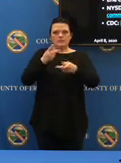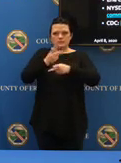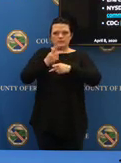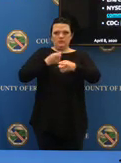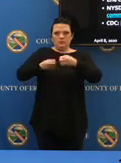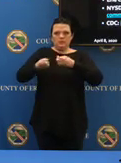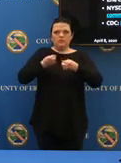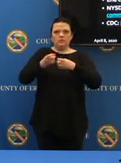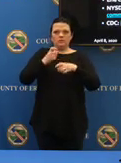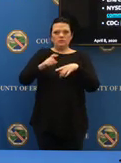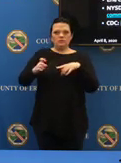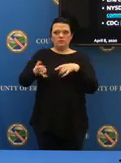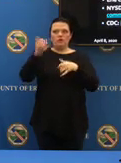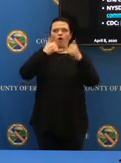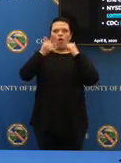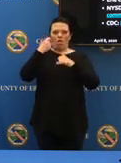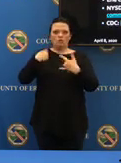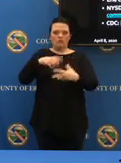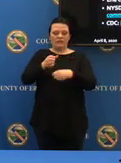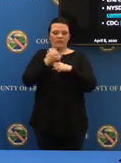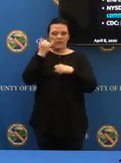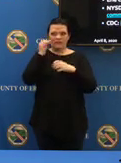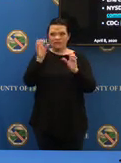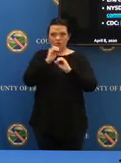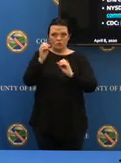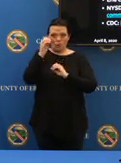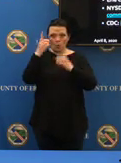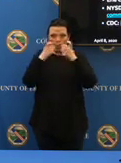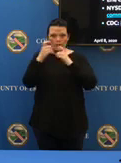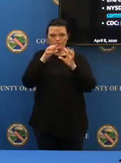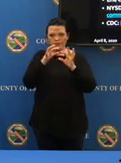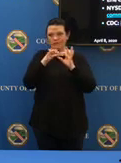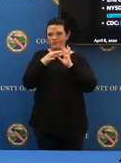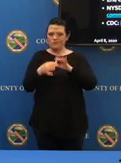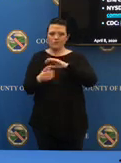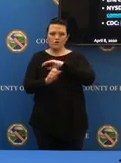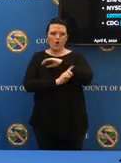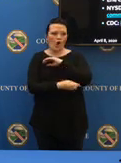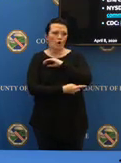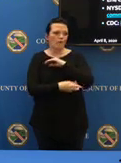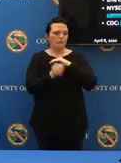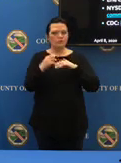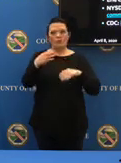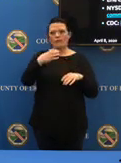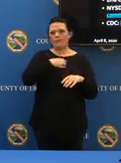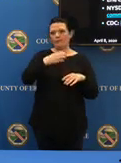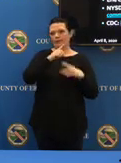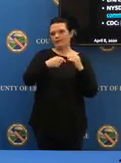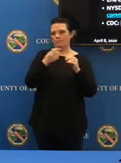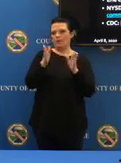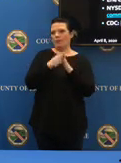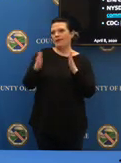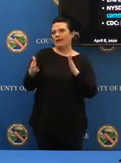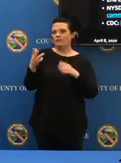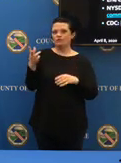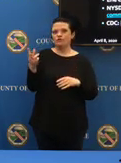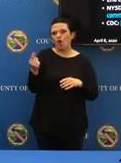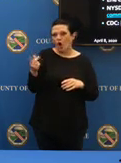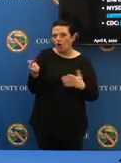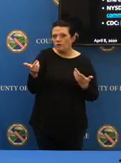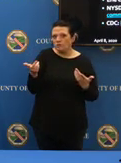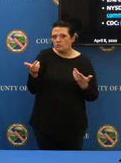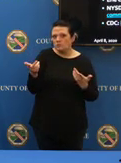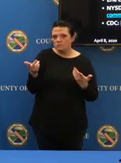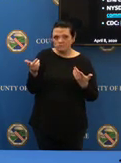that we receive. If we don't get questions regarding garbage pickup or complaints about a neighbor's dog, you